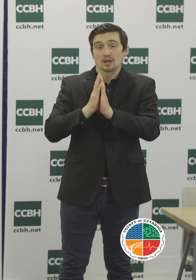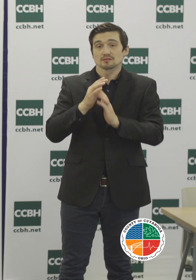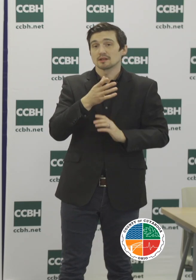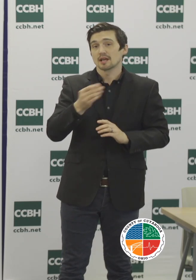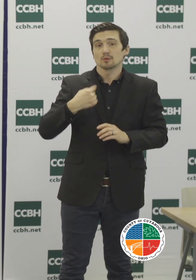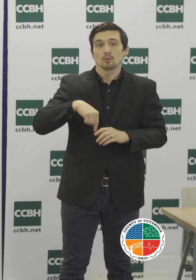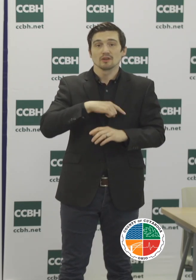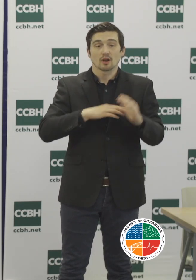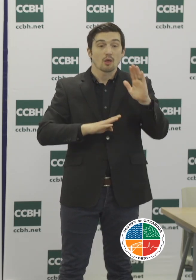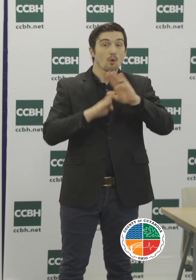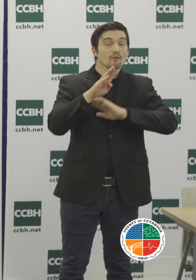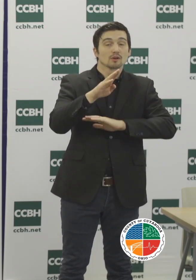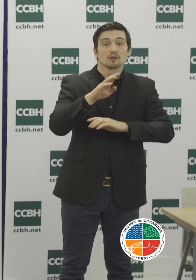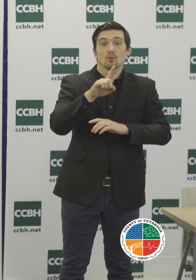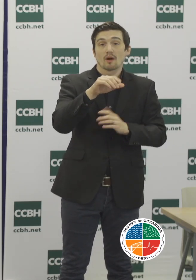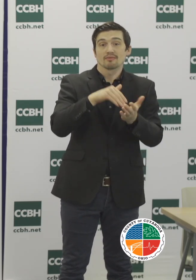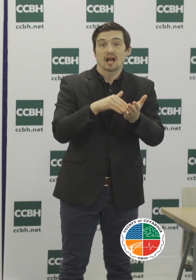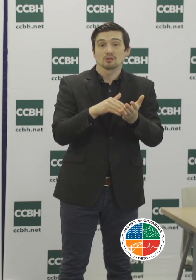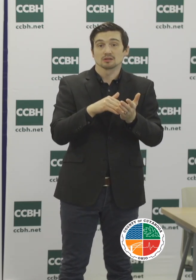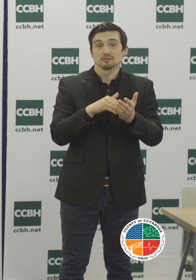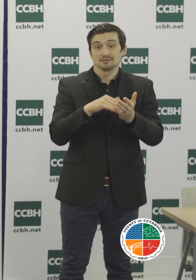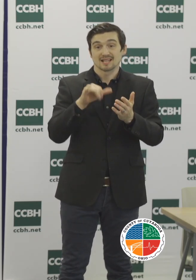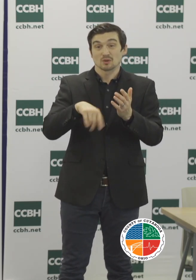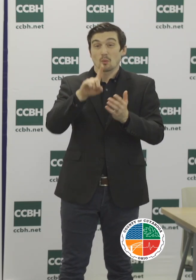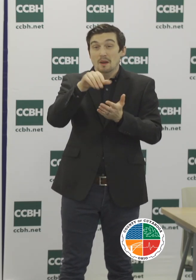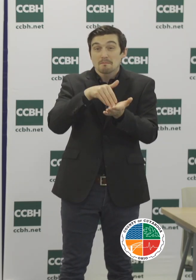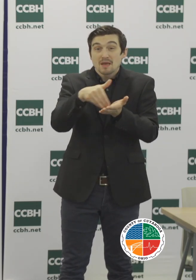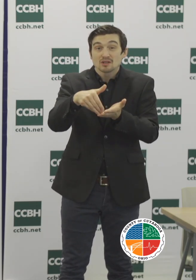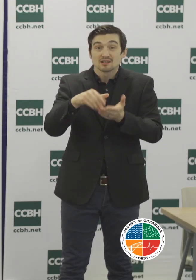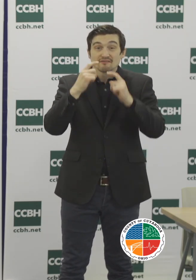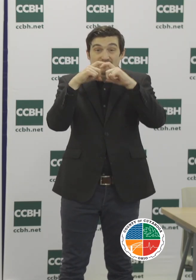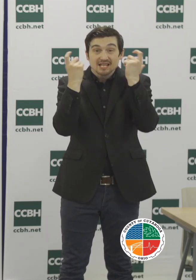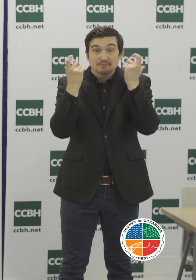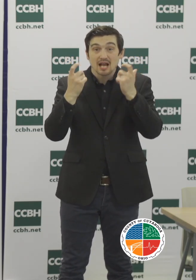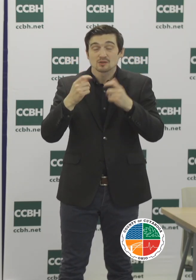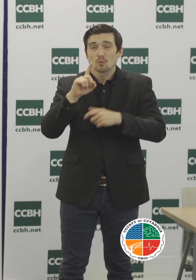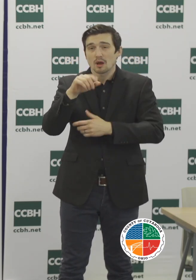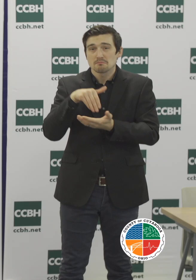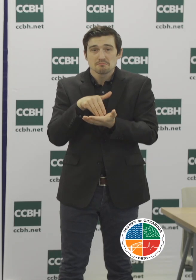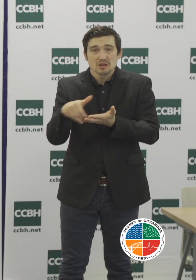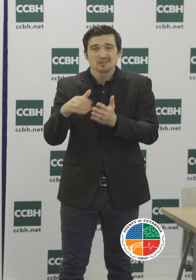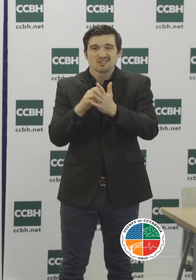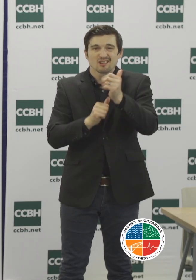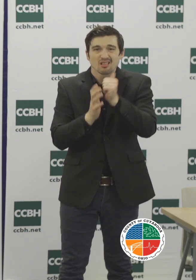PPE distributed. That's 1 million face masks and